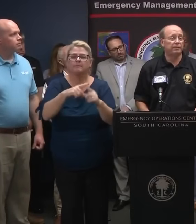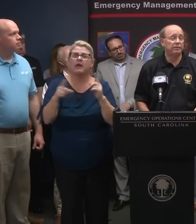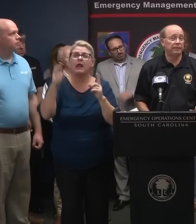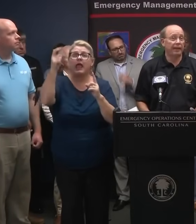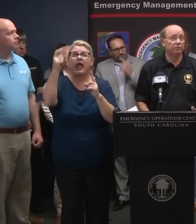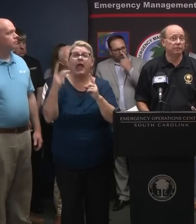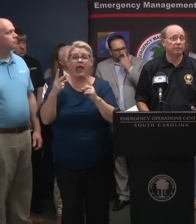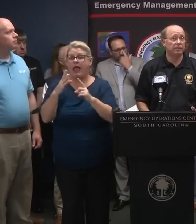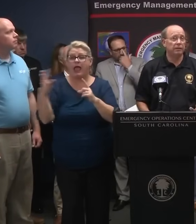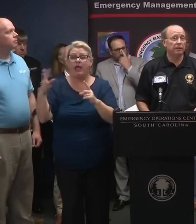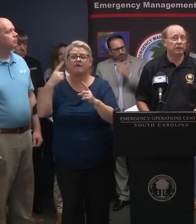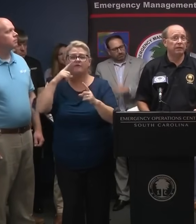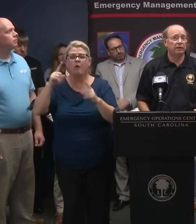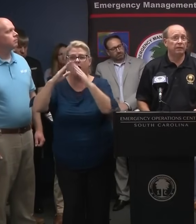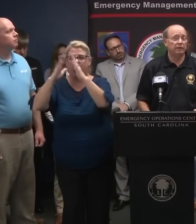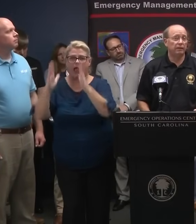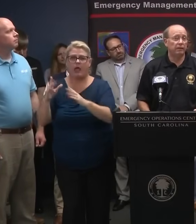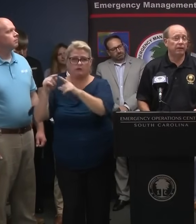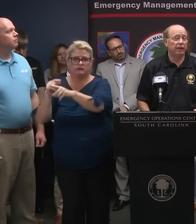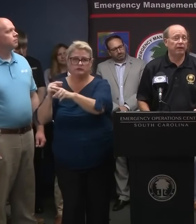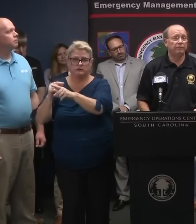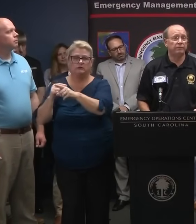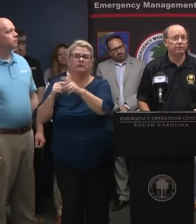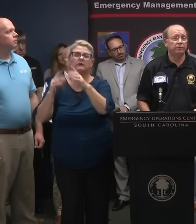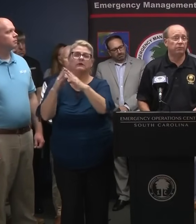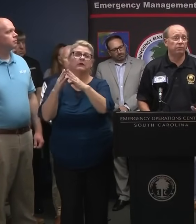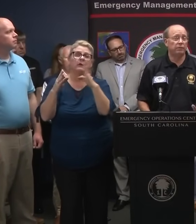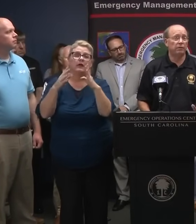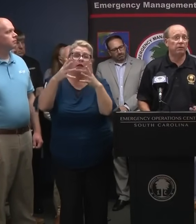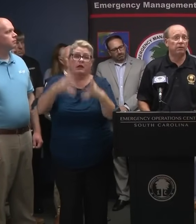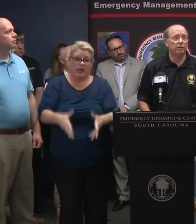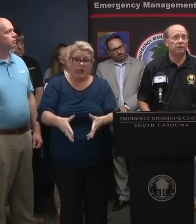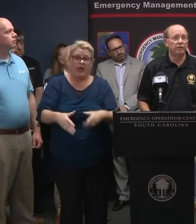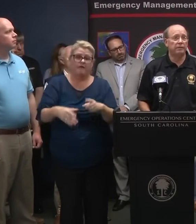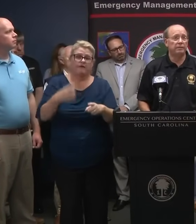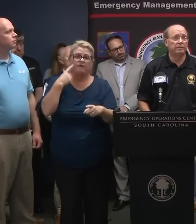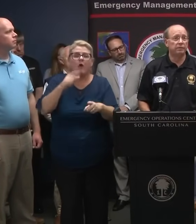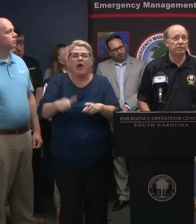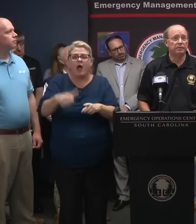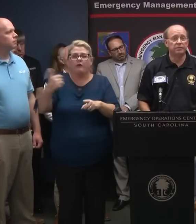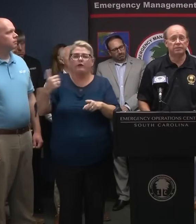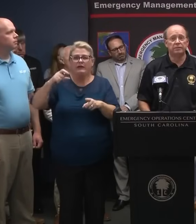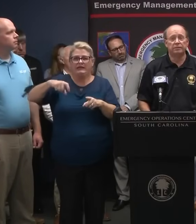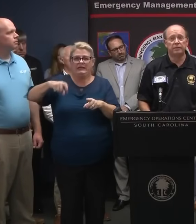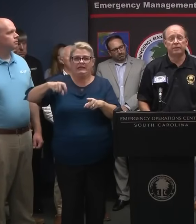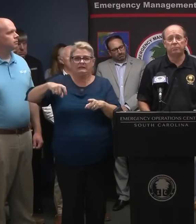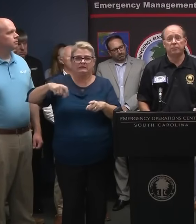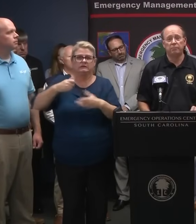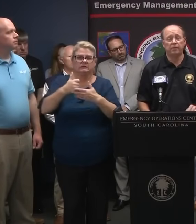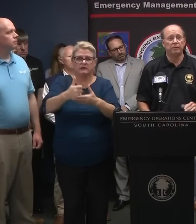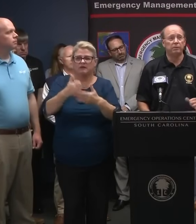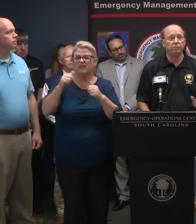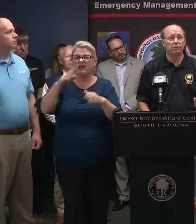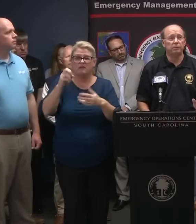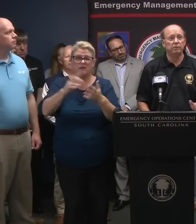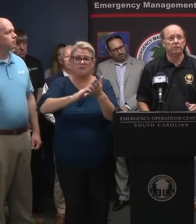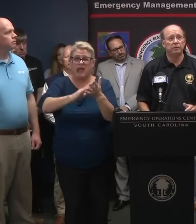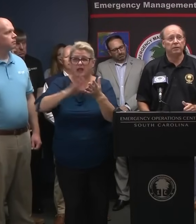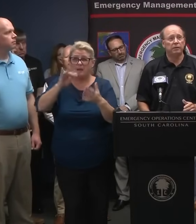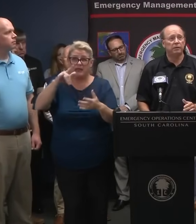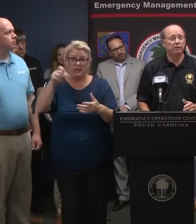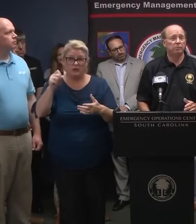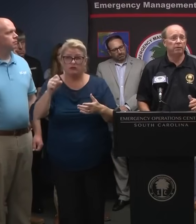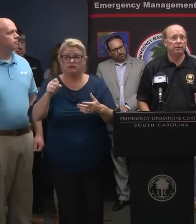for basically housing, and the other half is for what they call other needs assistance, and that could be medical